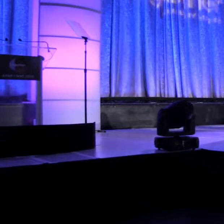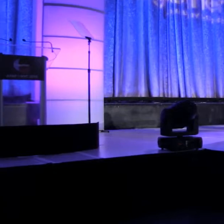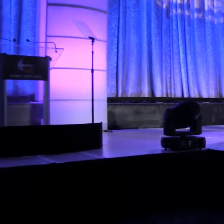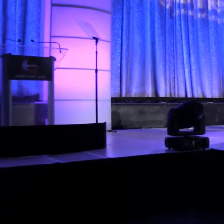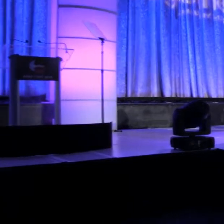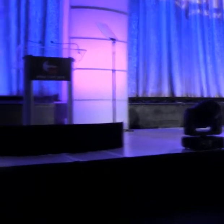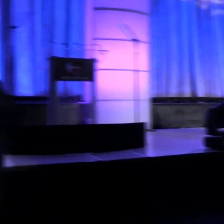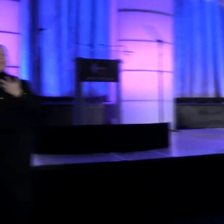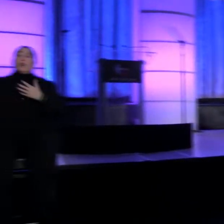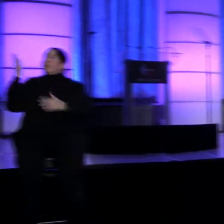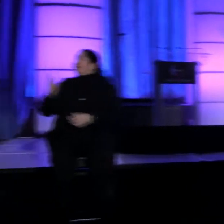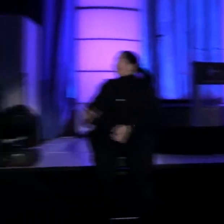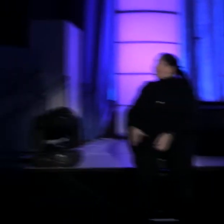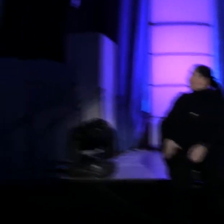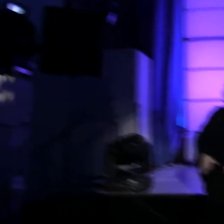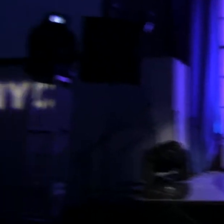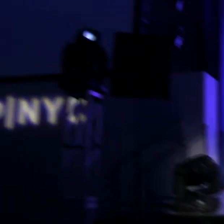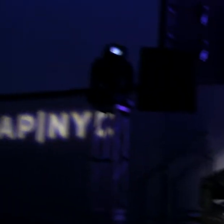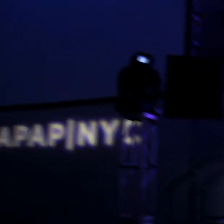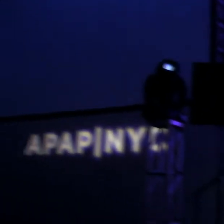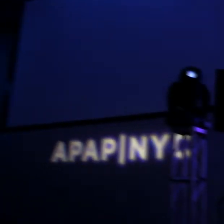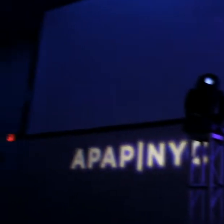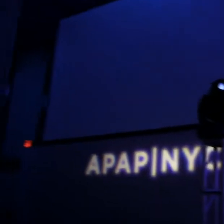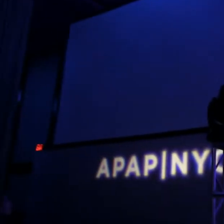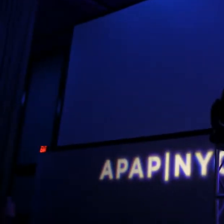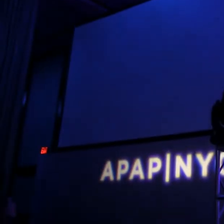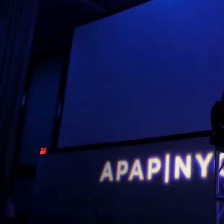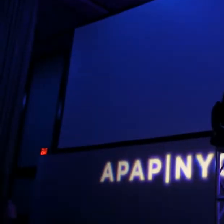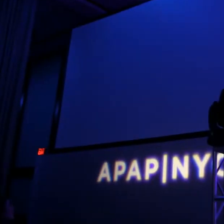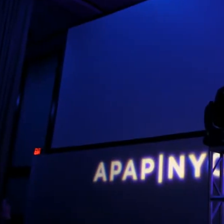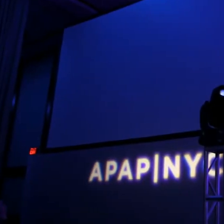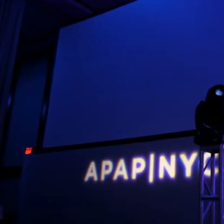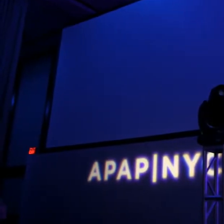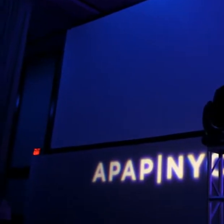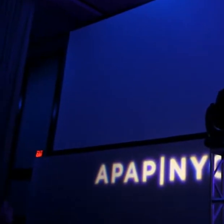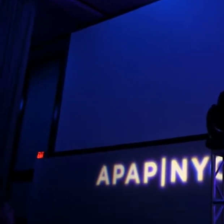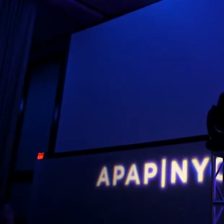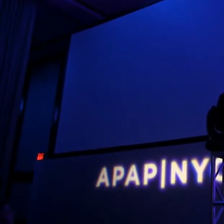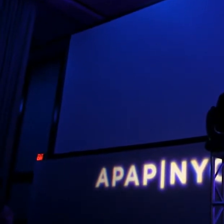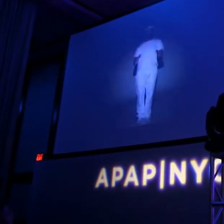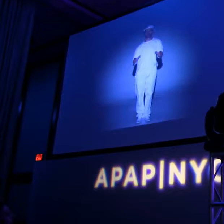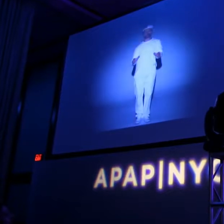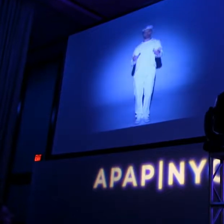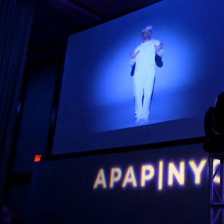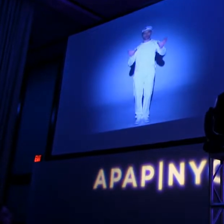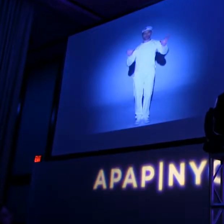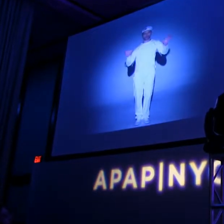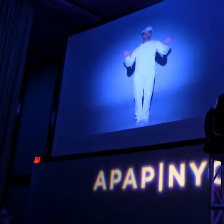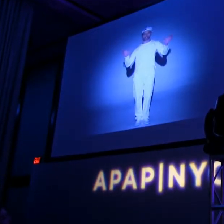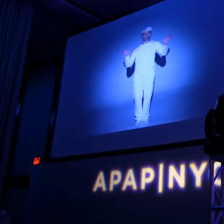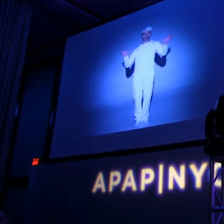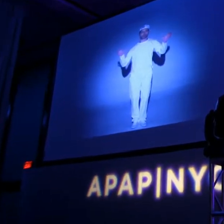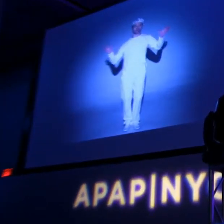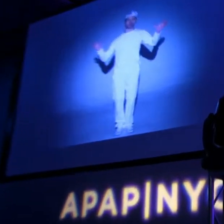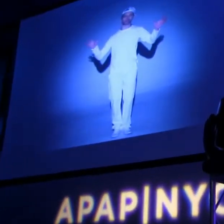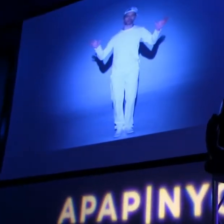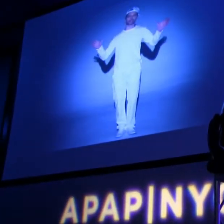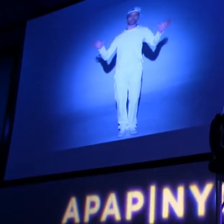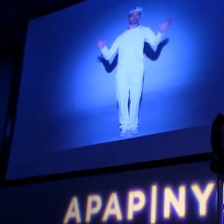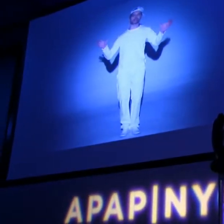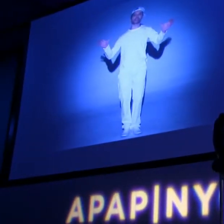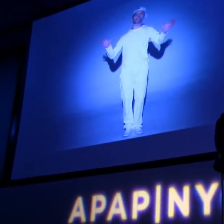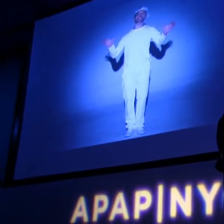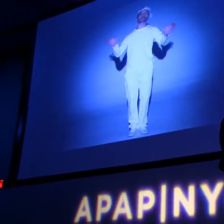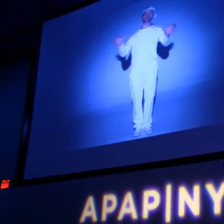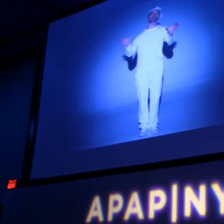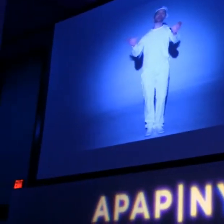take a look at that. Were you there from the beginning to behold the revolution unforeseen, to bear witness to a monumental